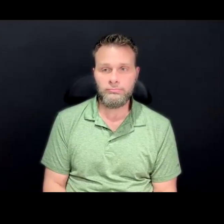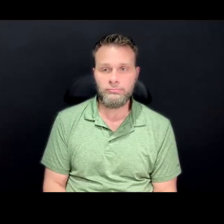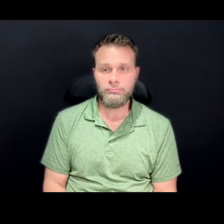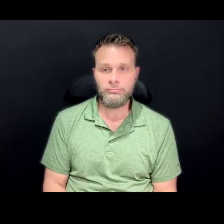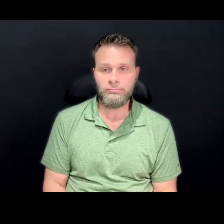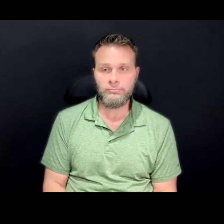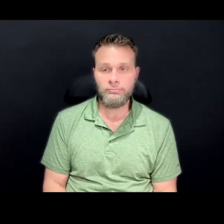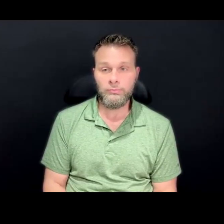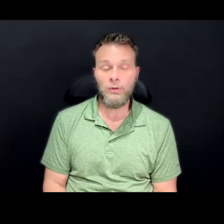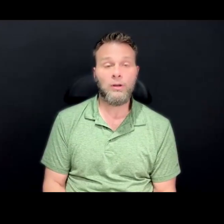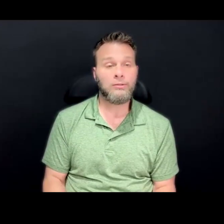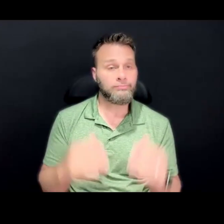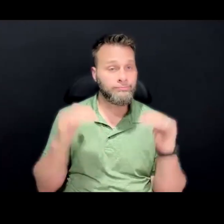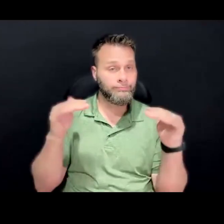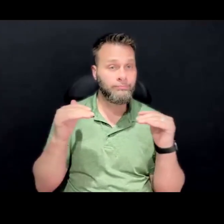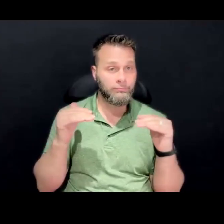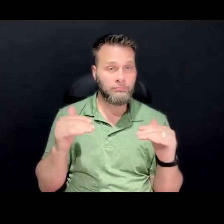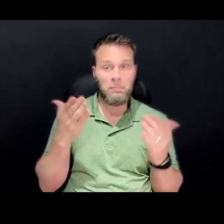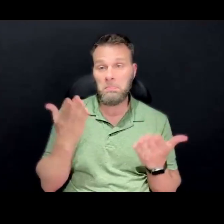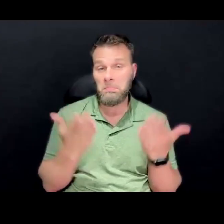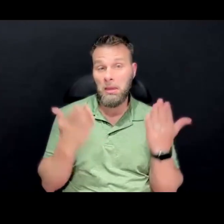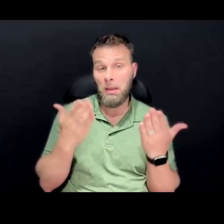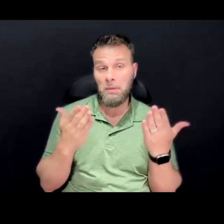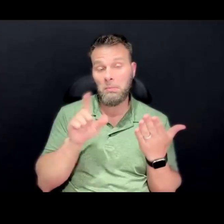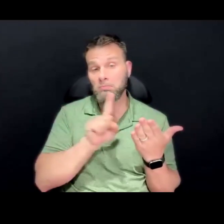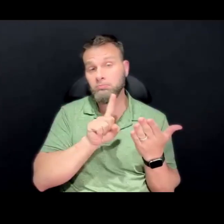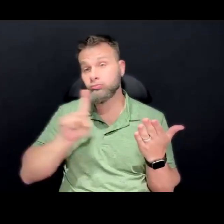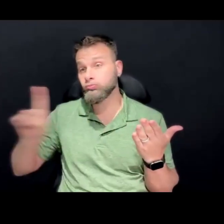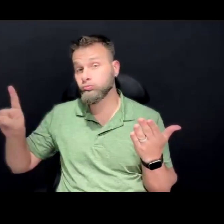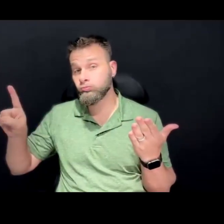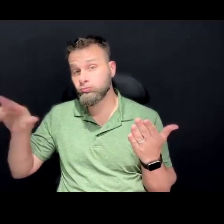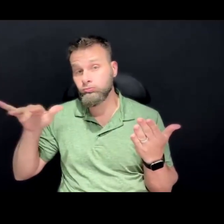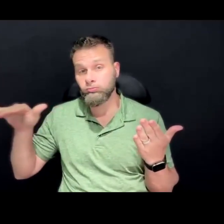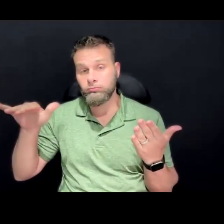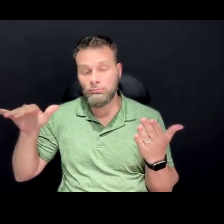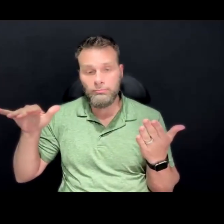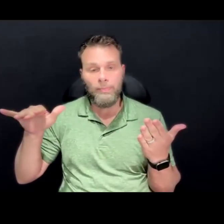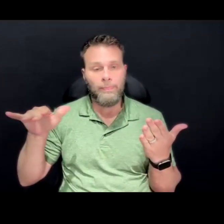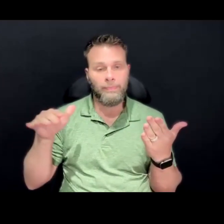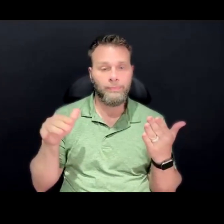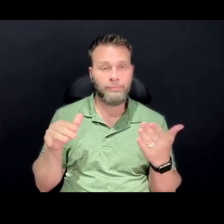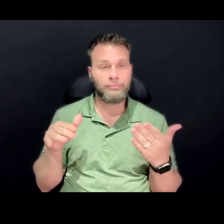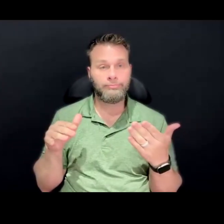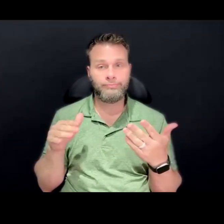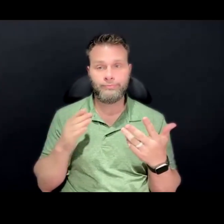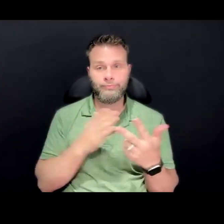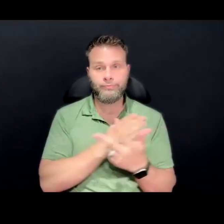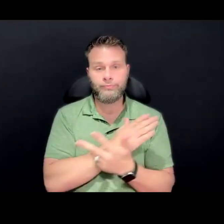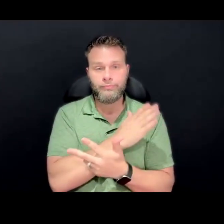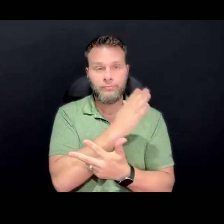All right, we'll continue on. Maybe people stepped away from their screen. The next three that I see